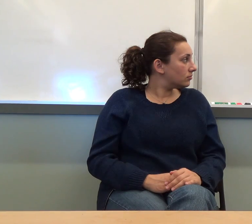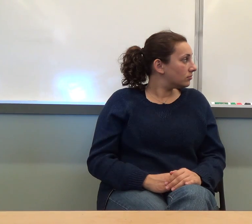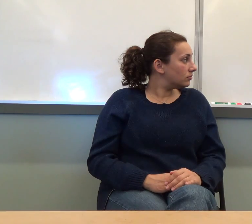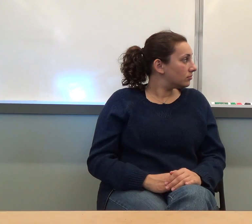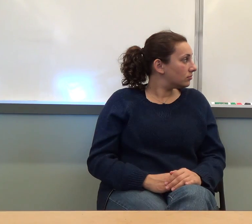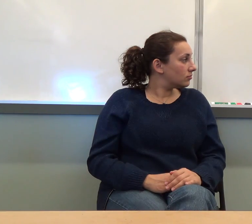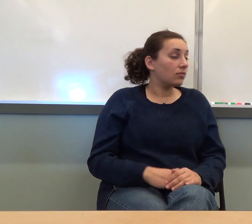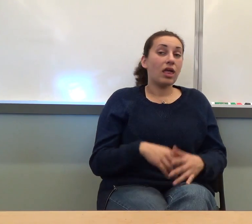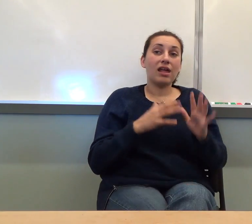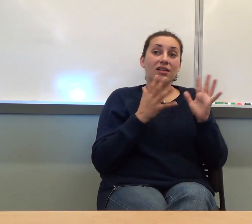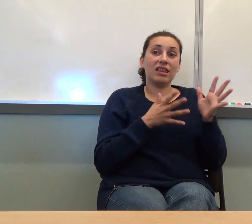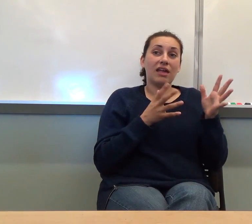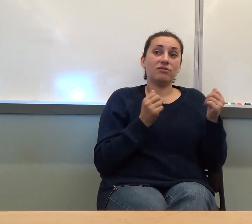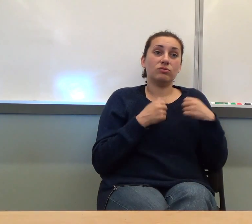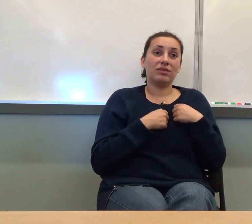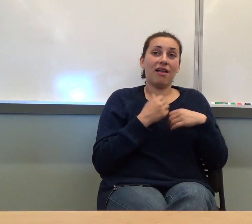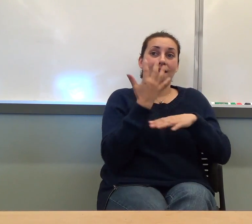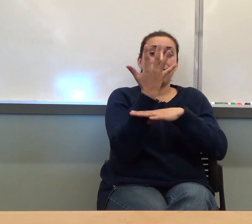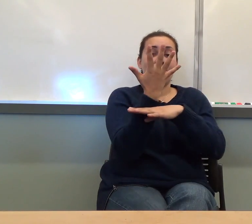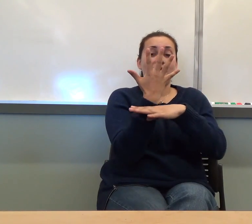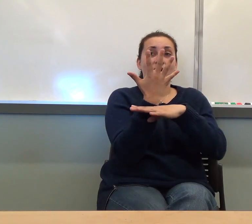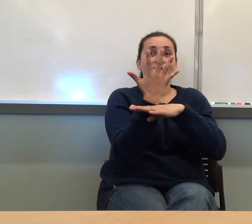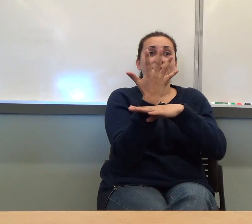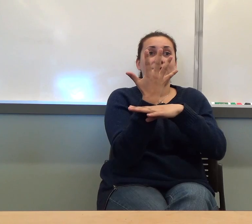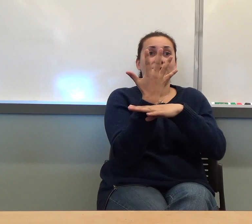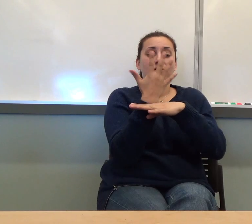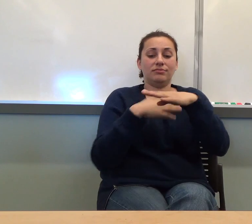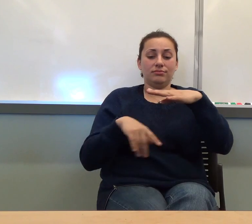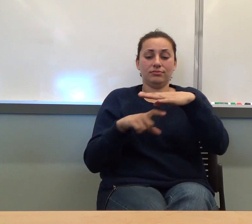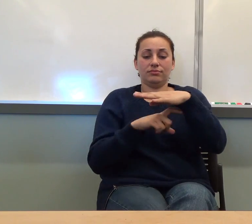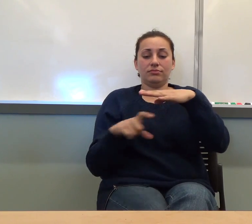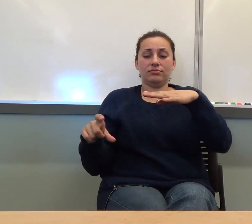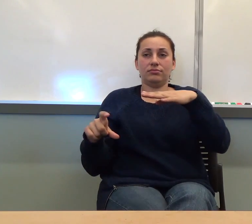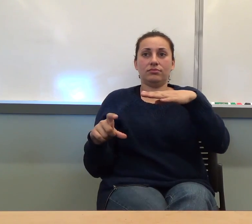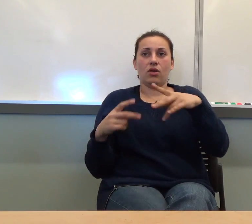So we're left with a 5 on the top. On the bottom, we've got 2 times 2 is 4.